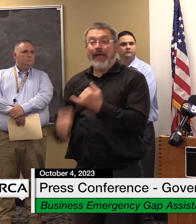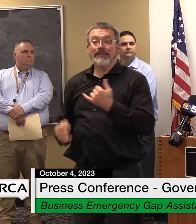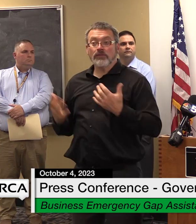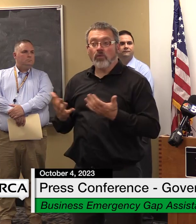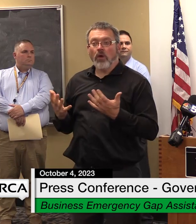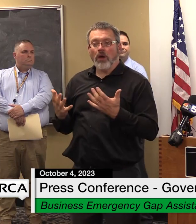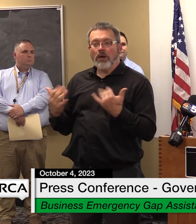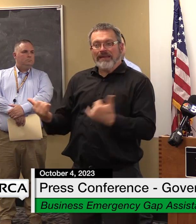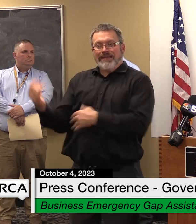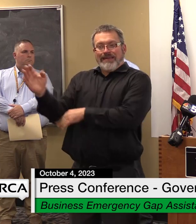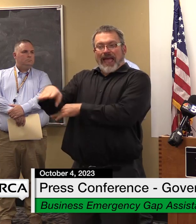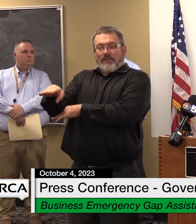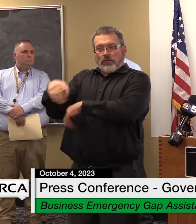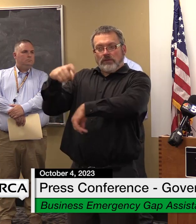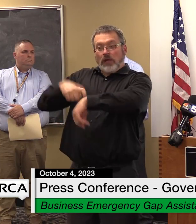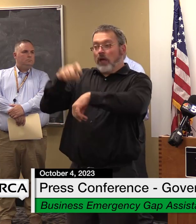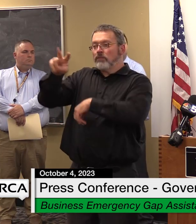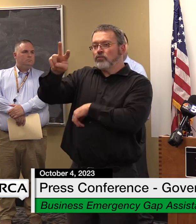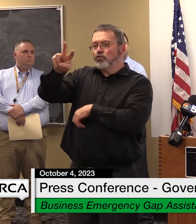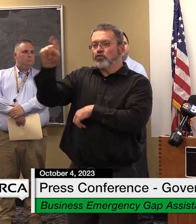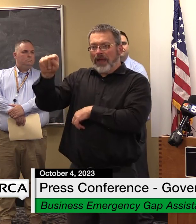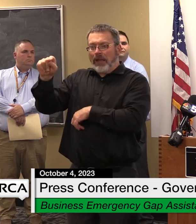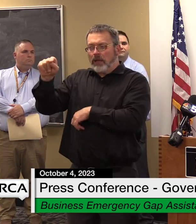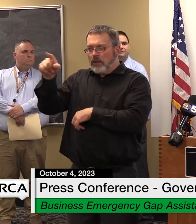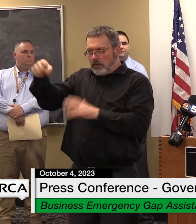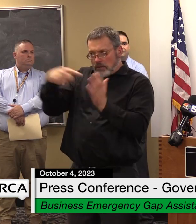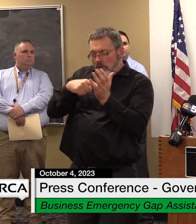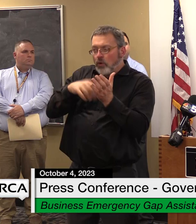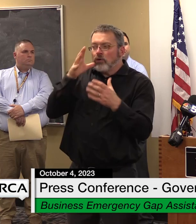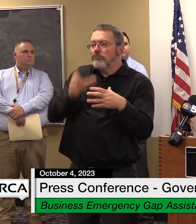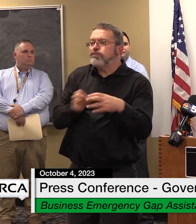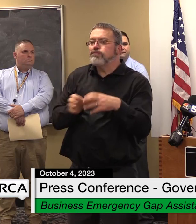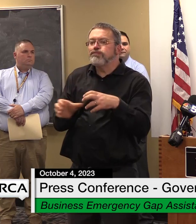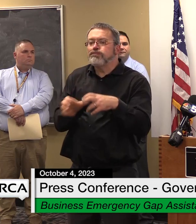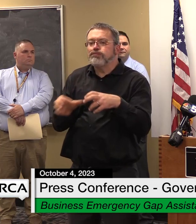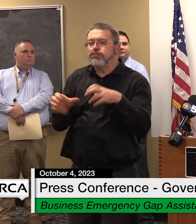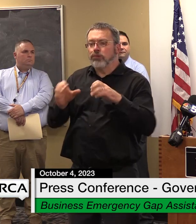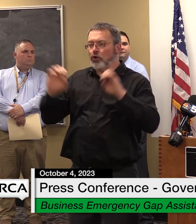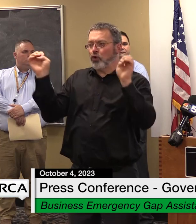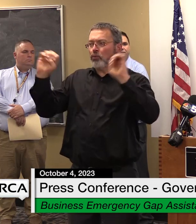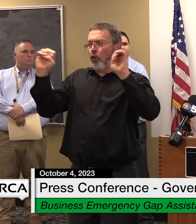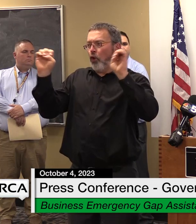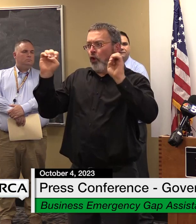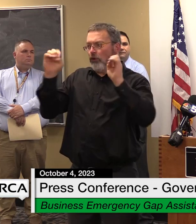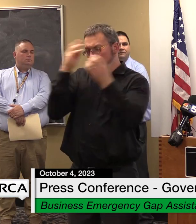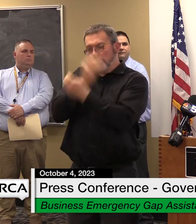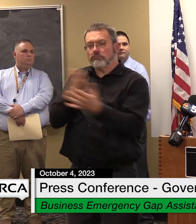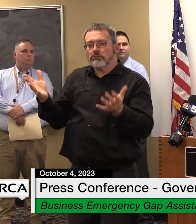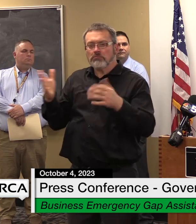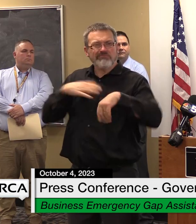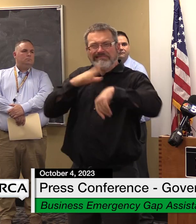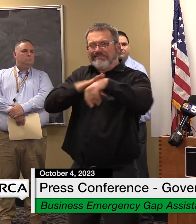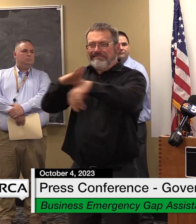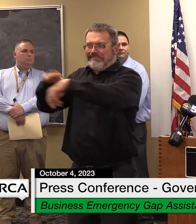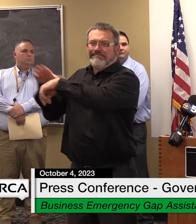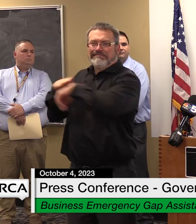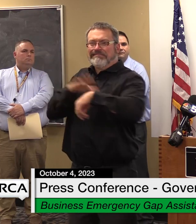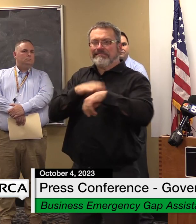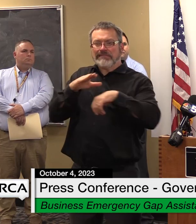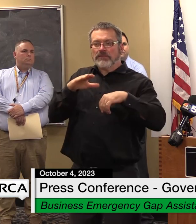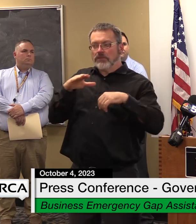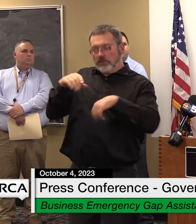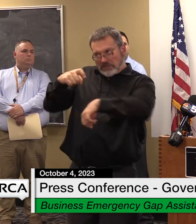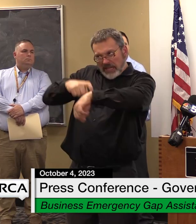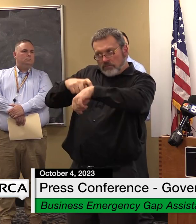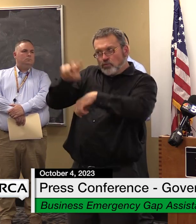I think you're all probably tracking, but we'll all receive a notification on our phones, emergency alerts, a part of